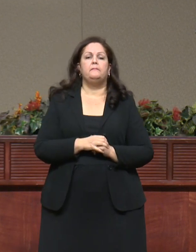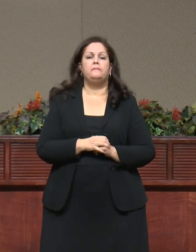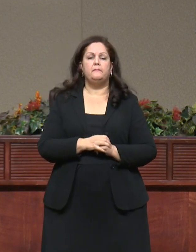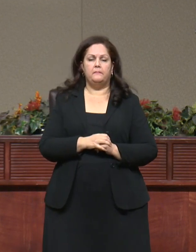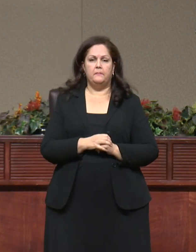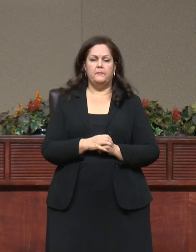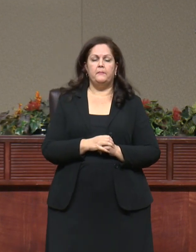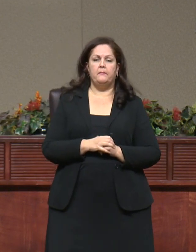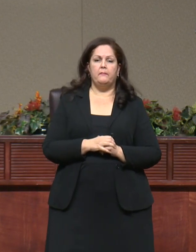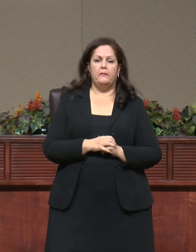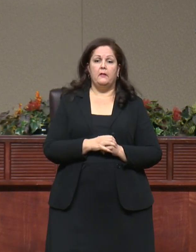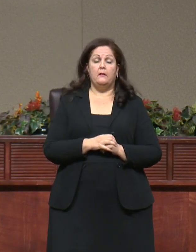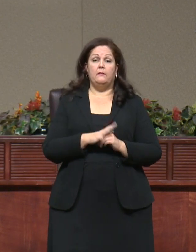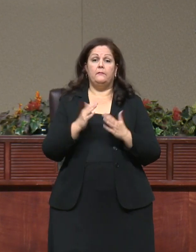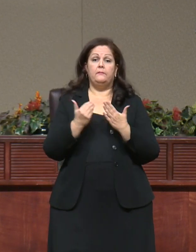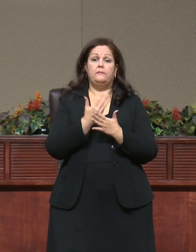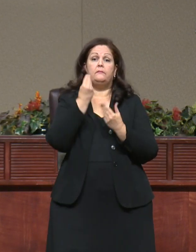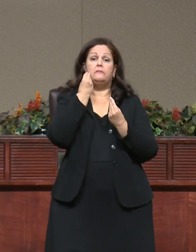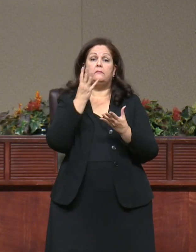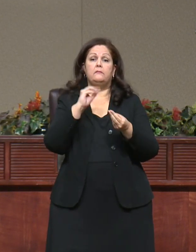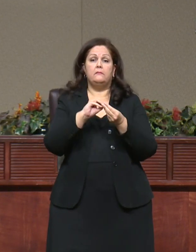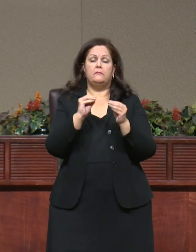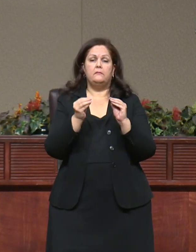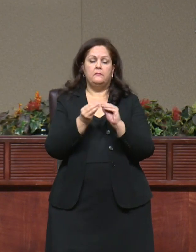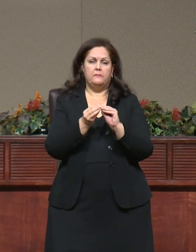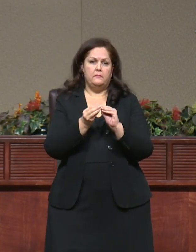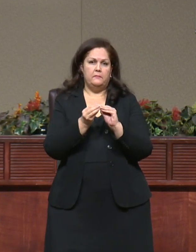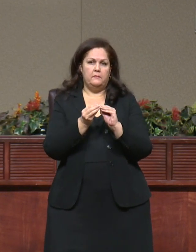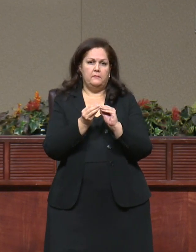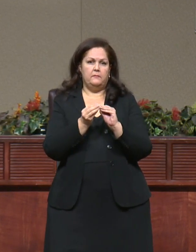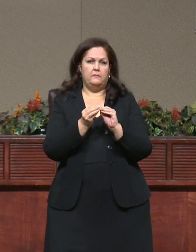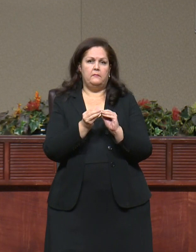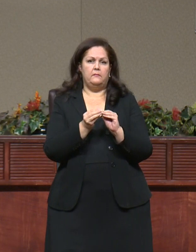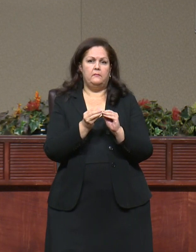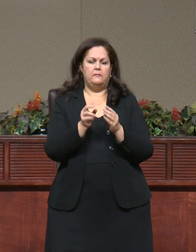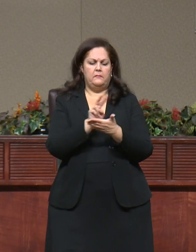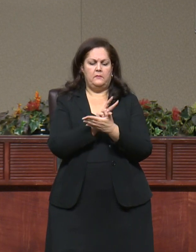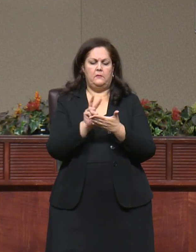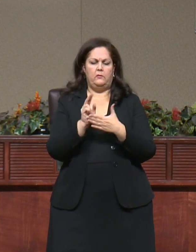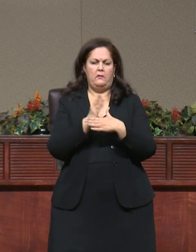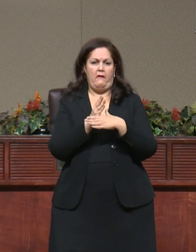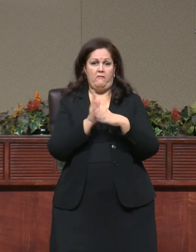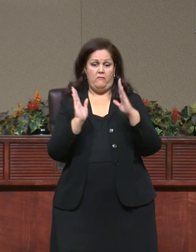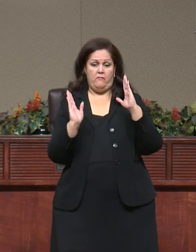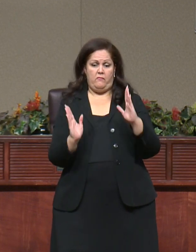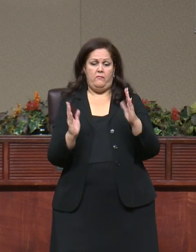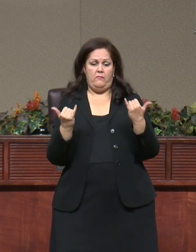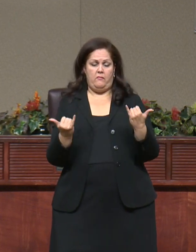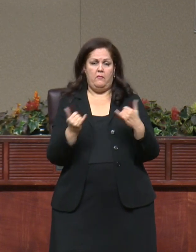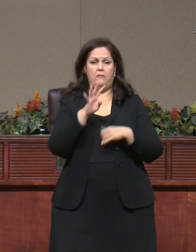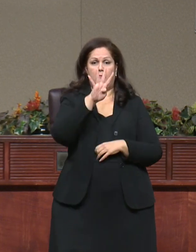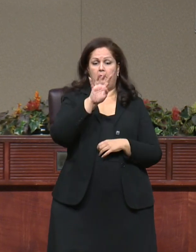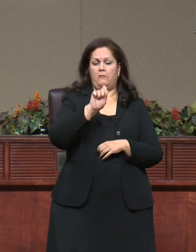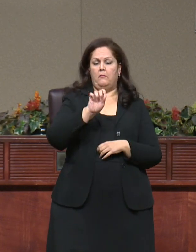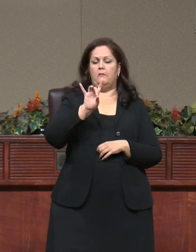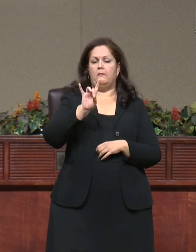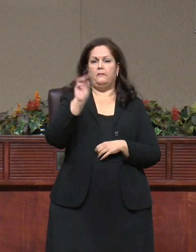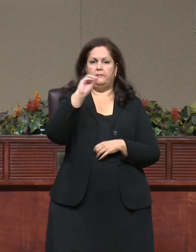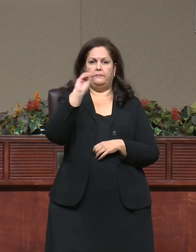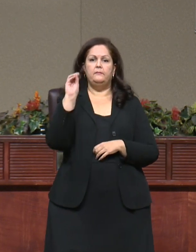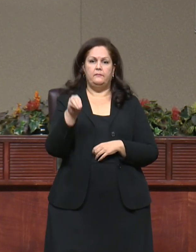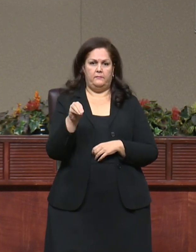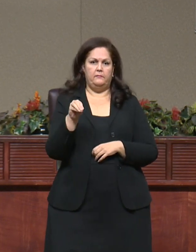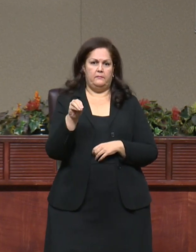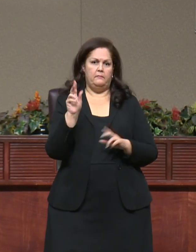In terms of update on the numbers, our 2-week average is now 4.8% in terms of